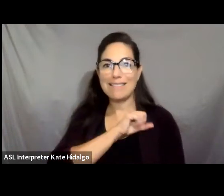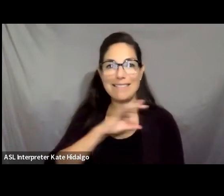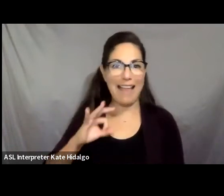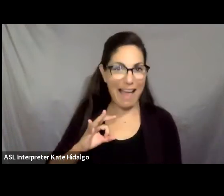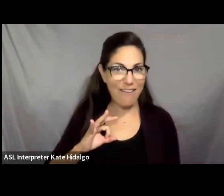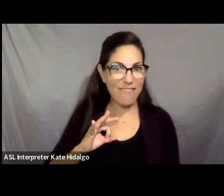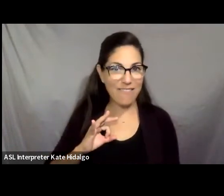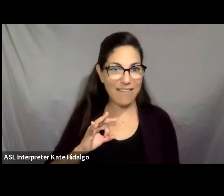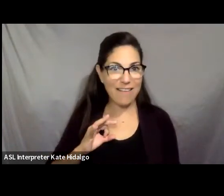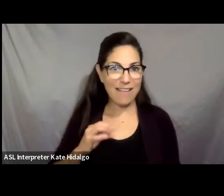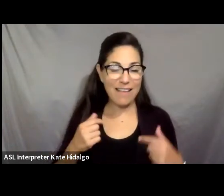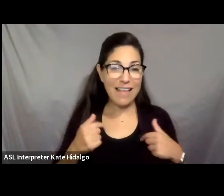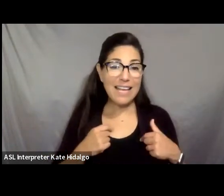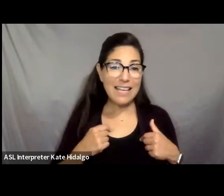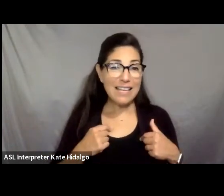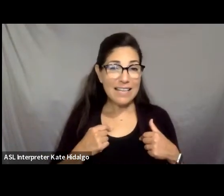been